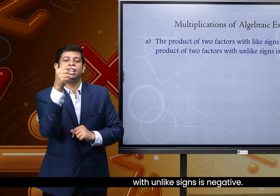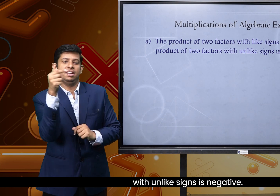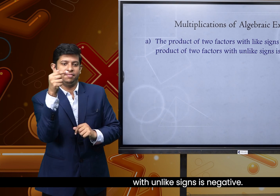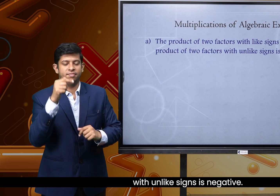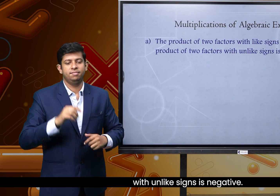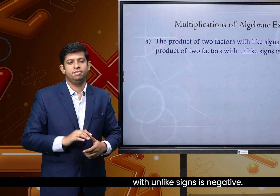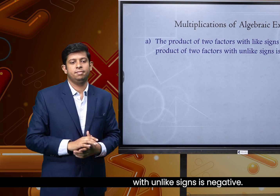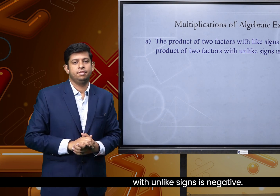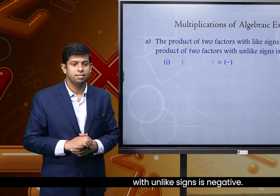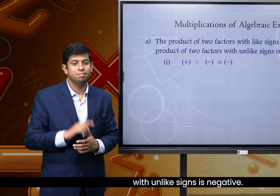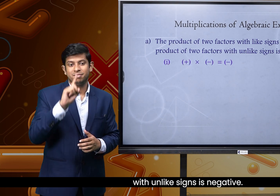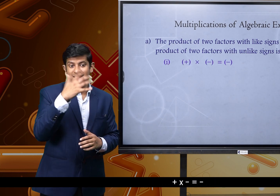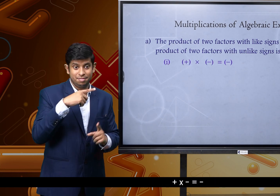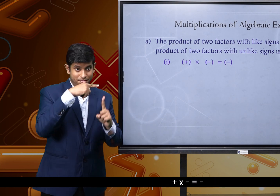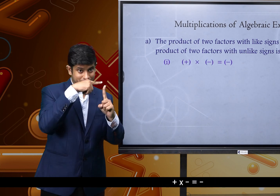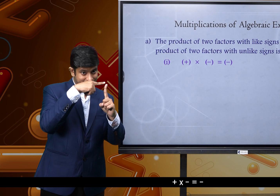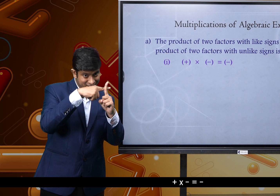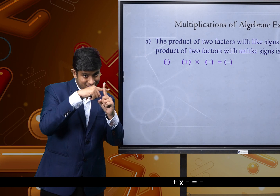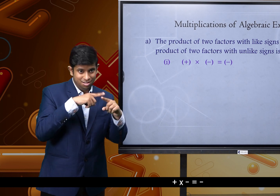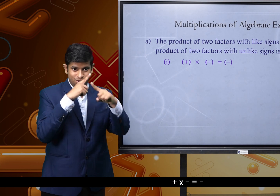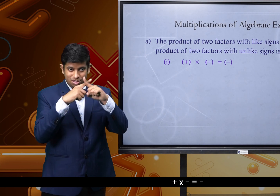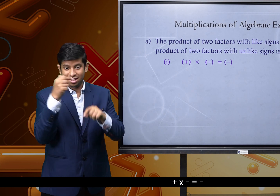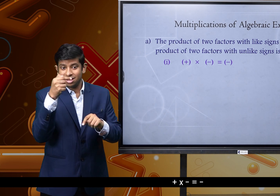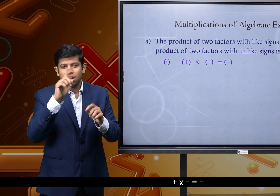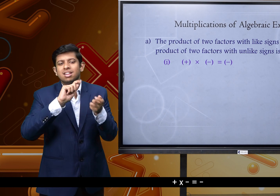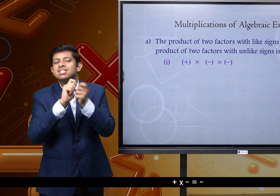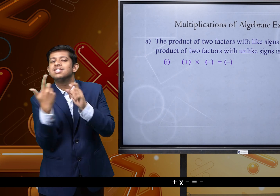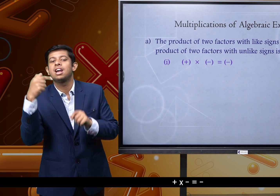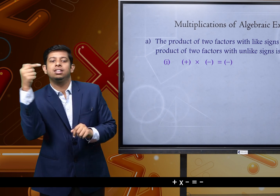negative. Plus into minus is equal to minus.